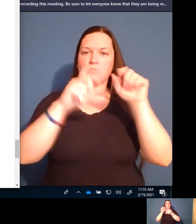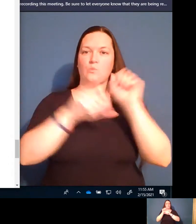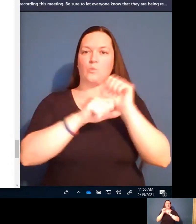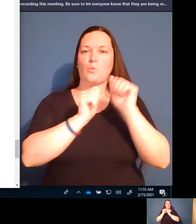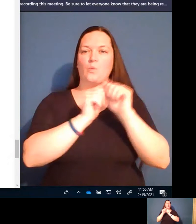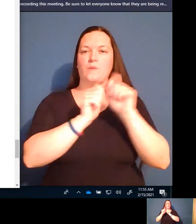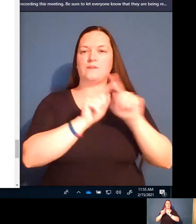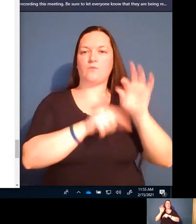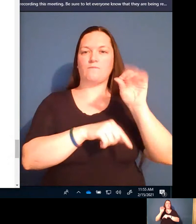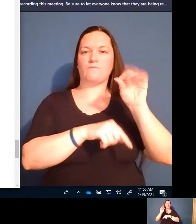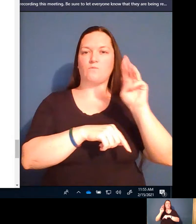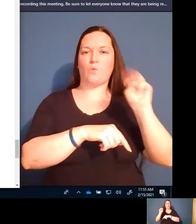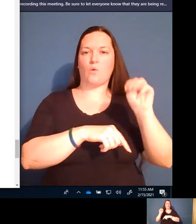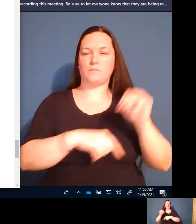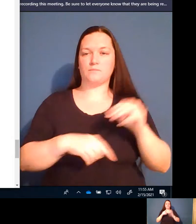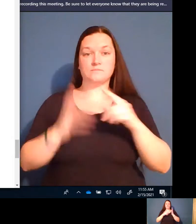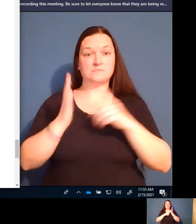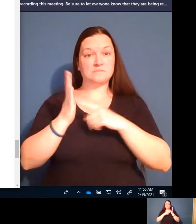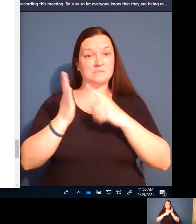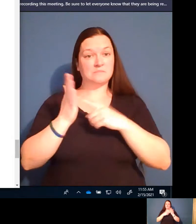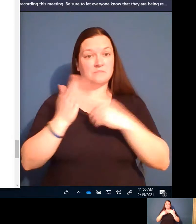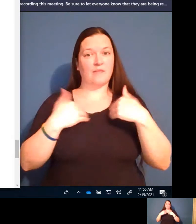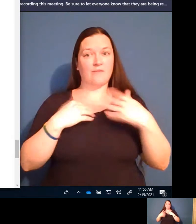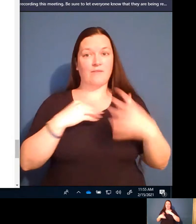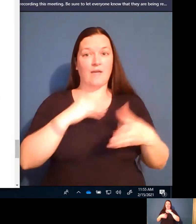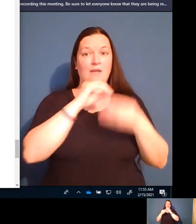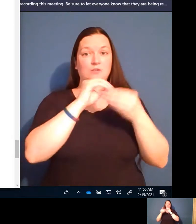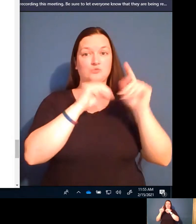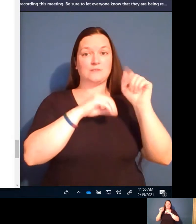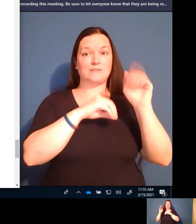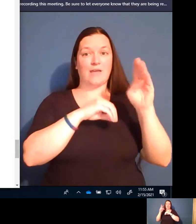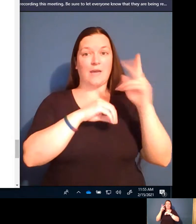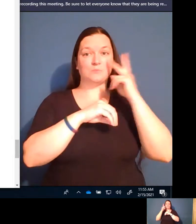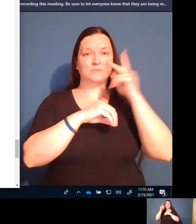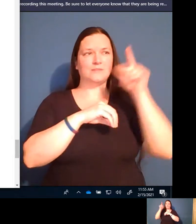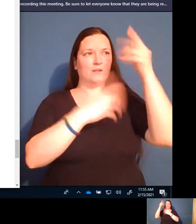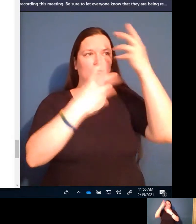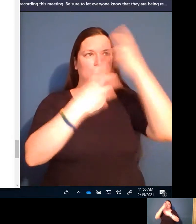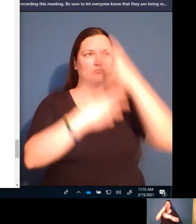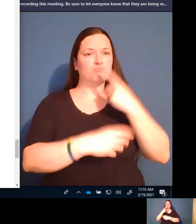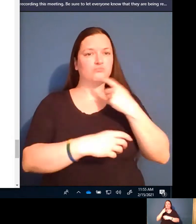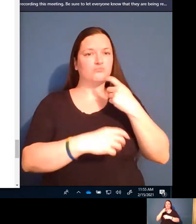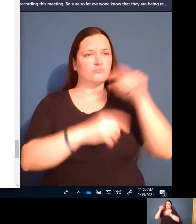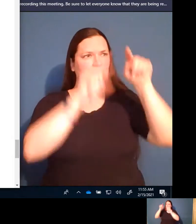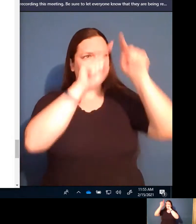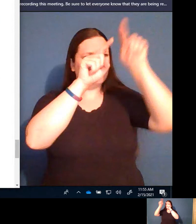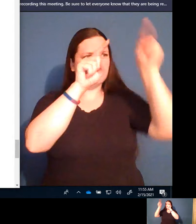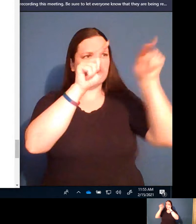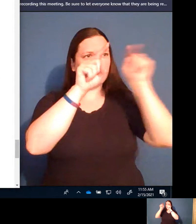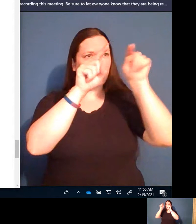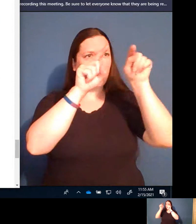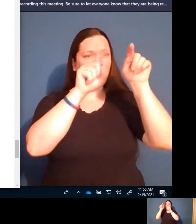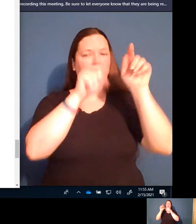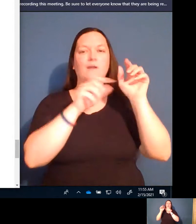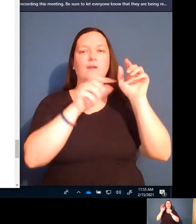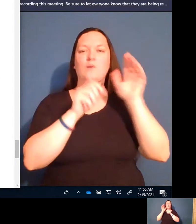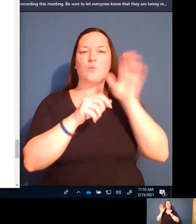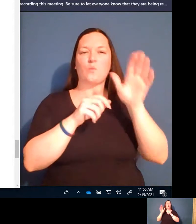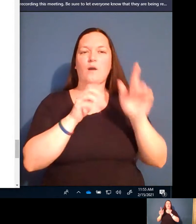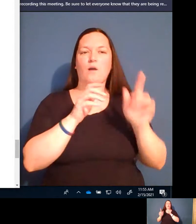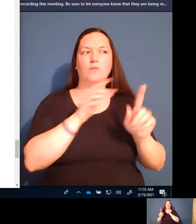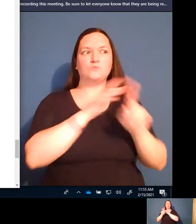While you're working on a database, you may notice that there are some extra tabs that appear on the ribbon with a label above them, and these will just appear automatically